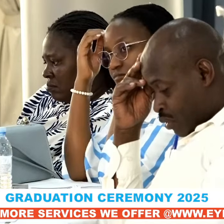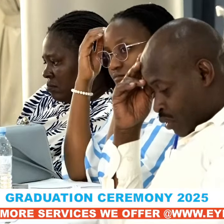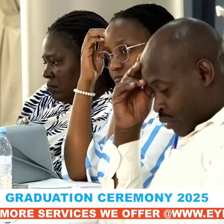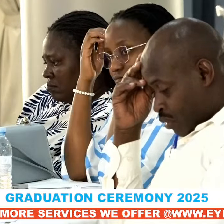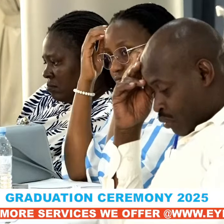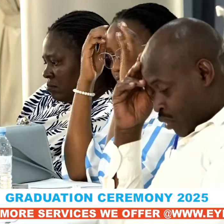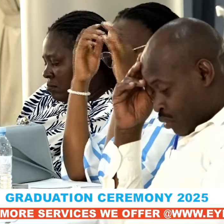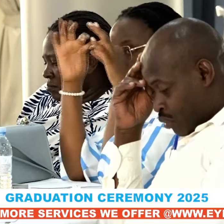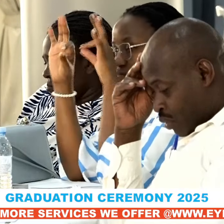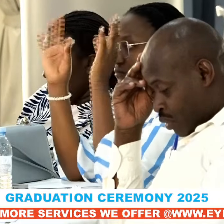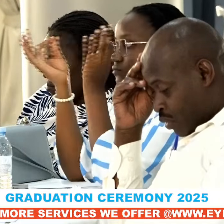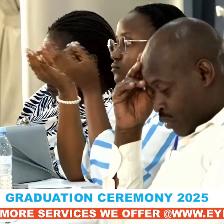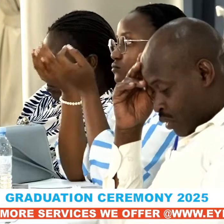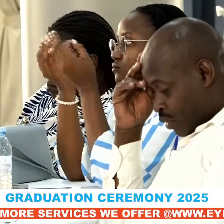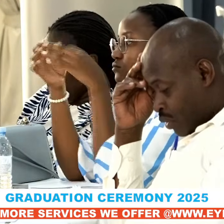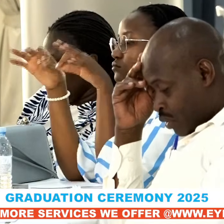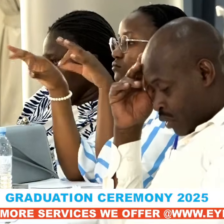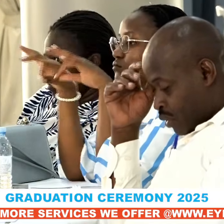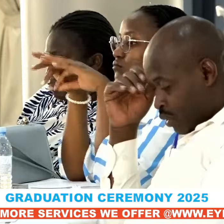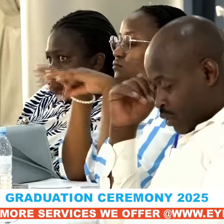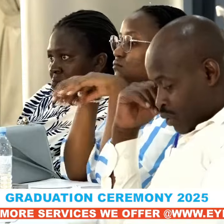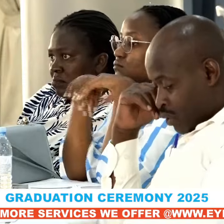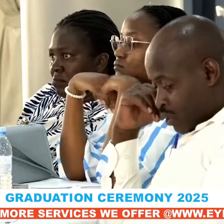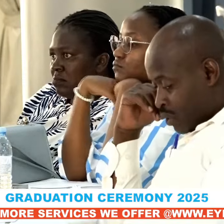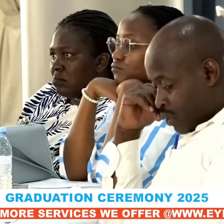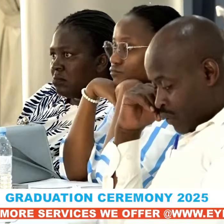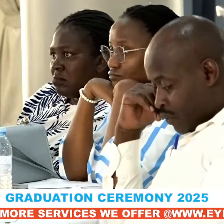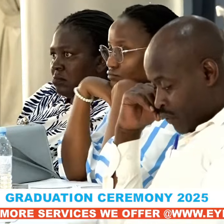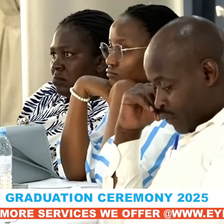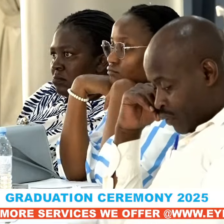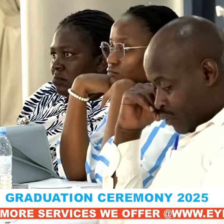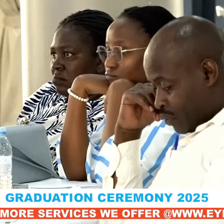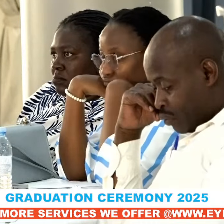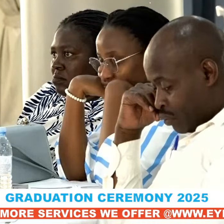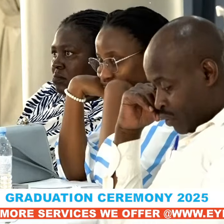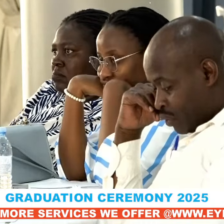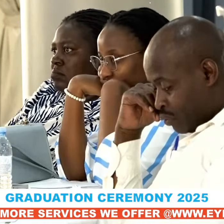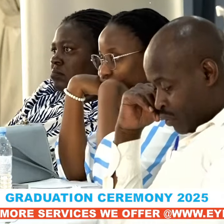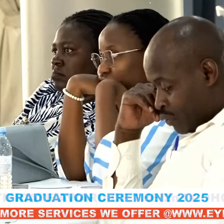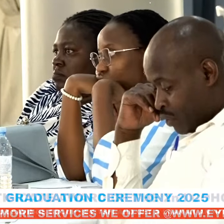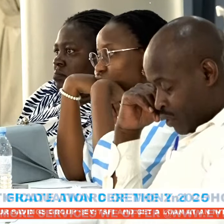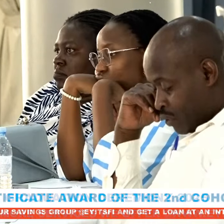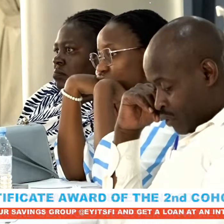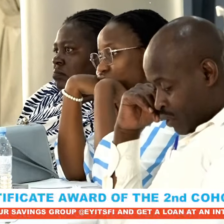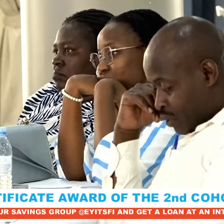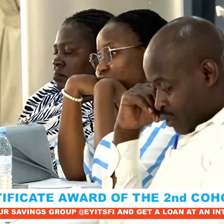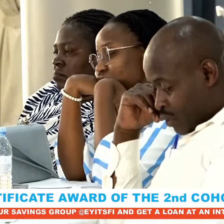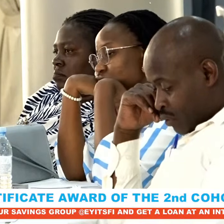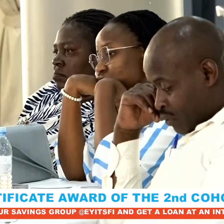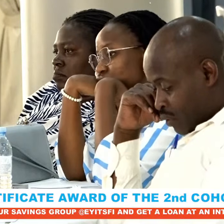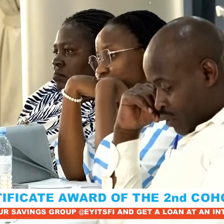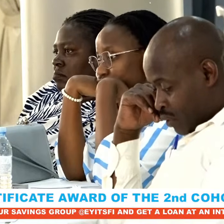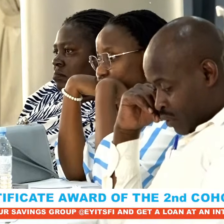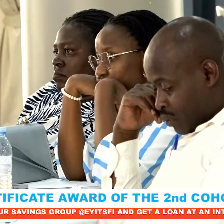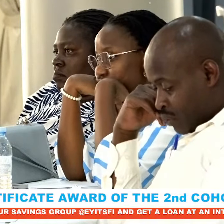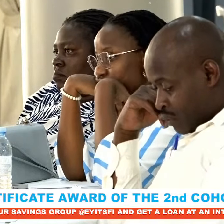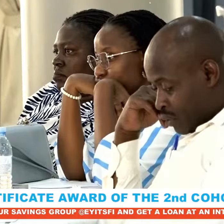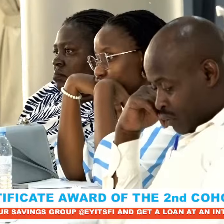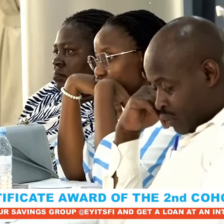are graduating will also become instructors of this short